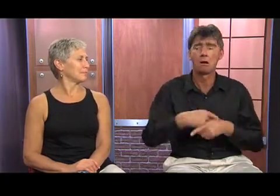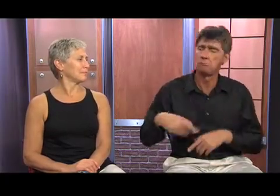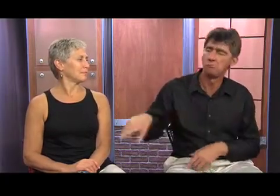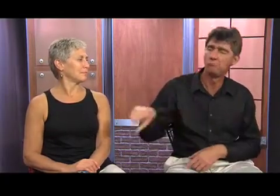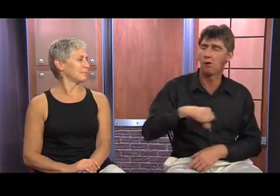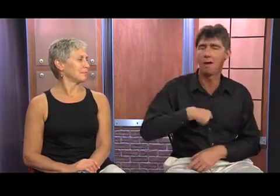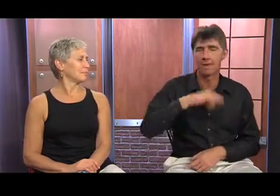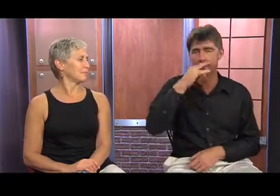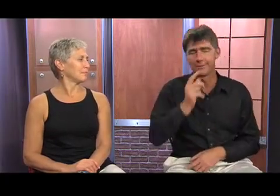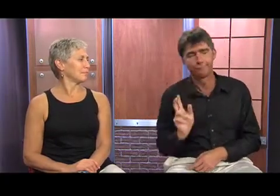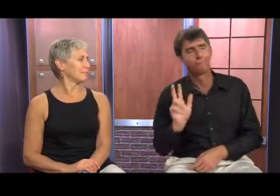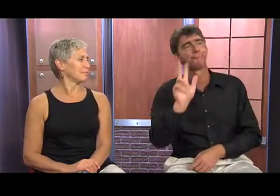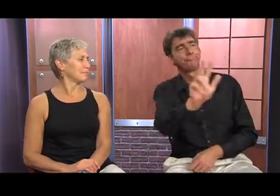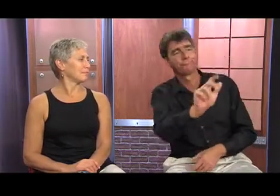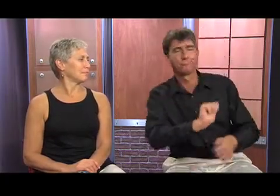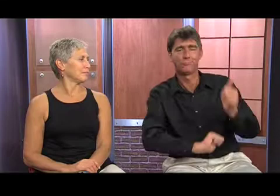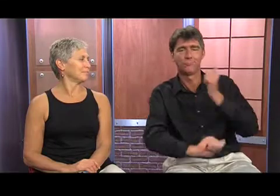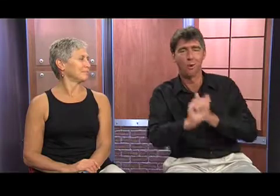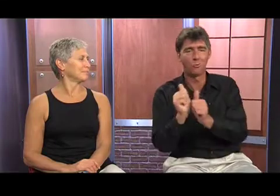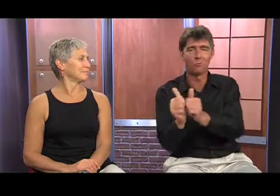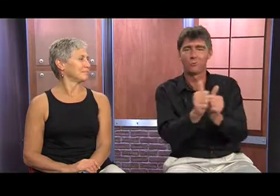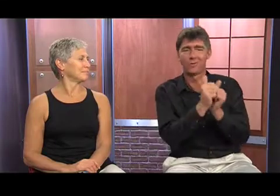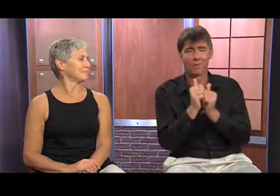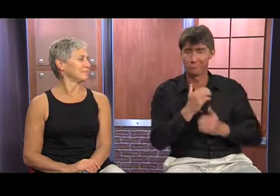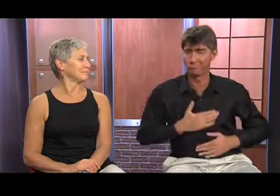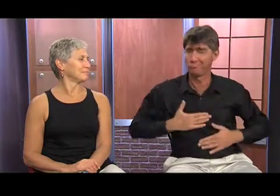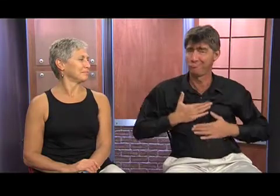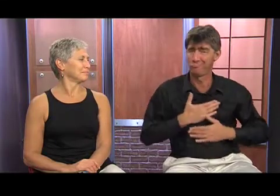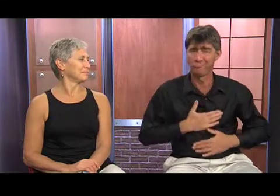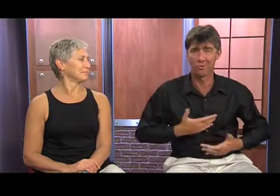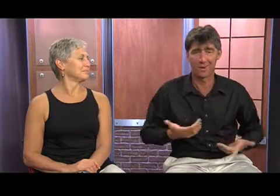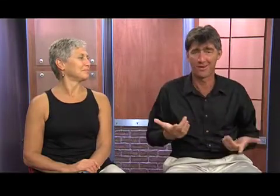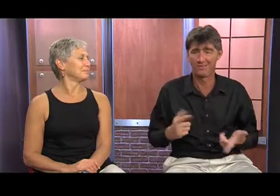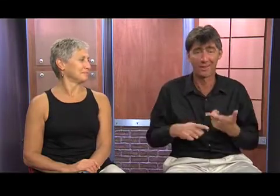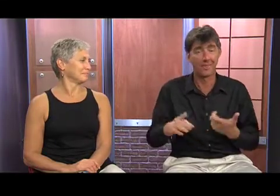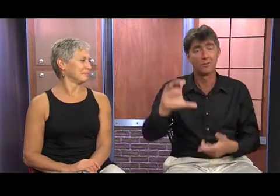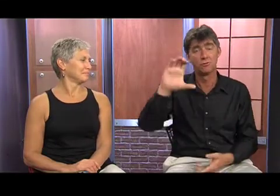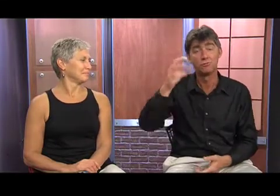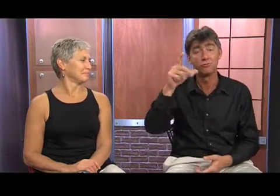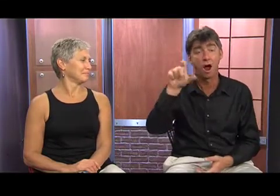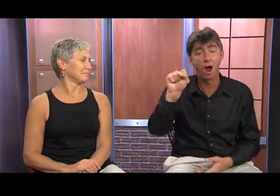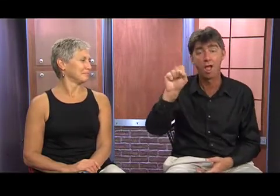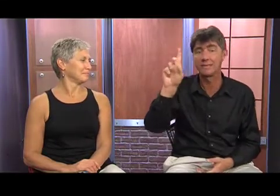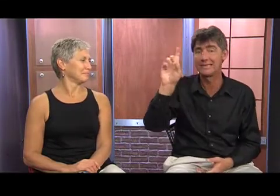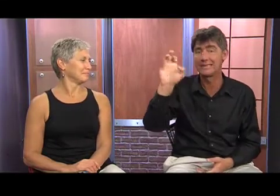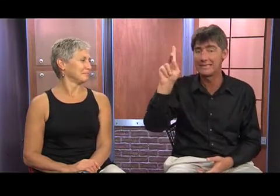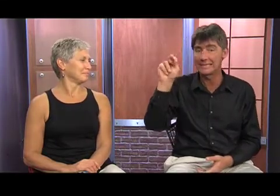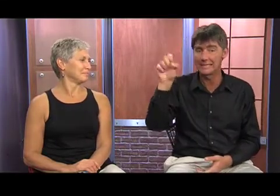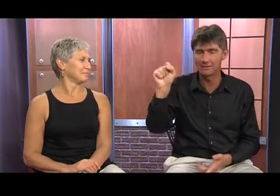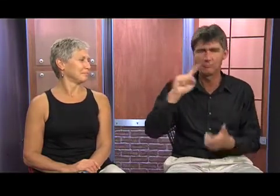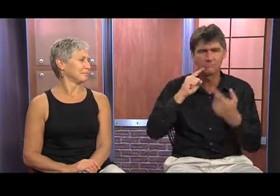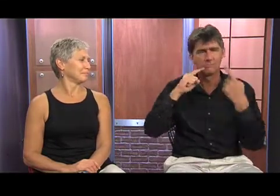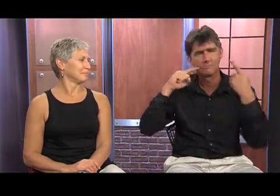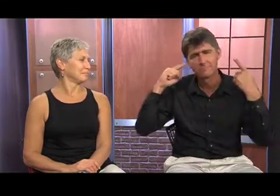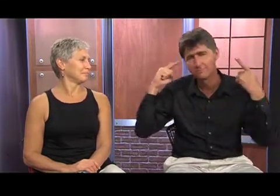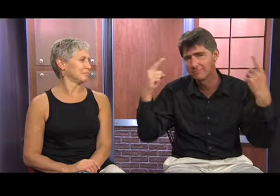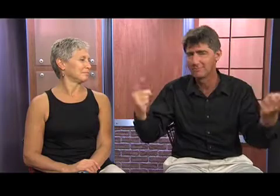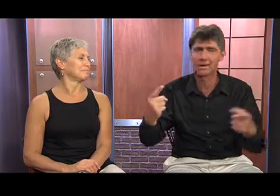really does. And they also enjoyed it. Yeah, it just doesn't get old. It's a classic, Charles Dickens, and it's a wonderful adaptation by Troy Siebels,